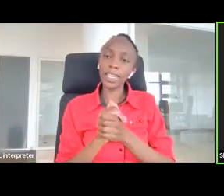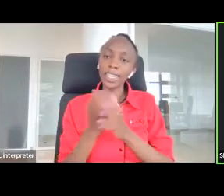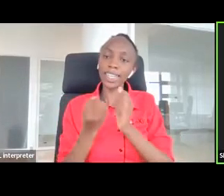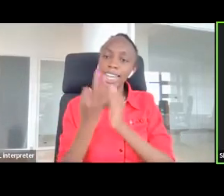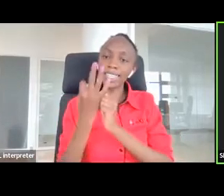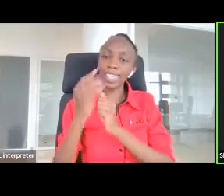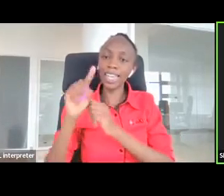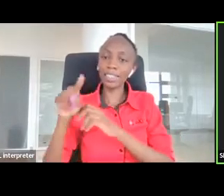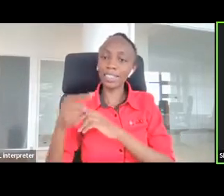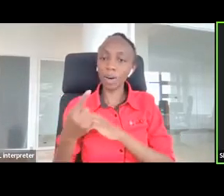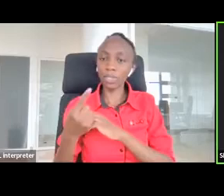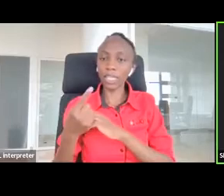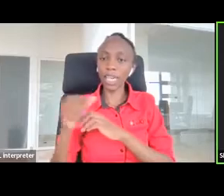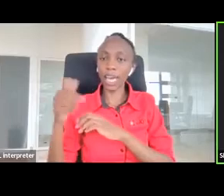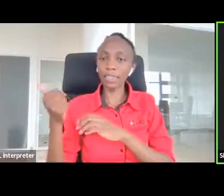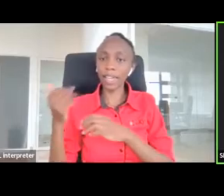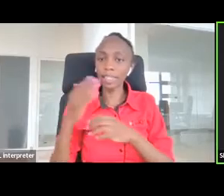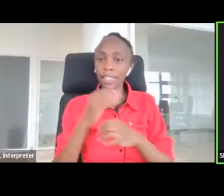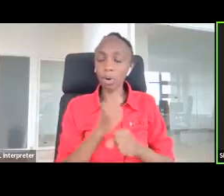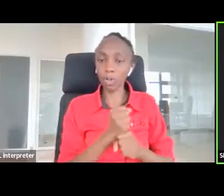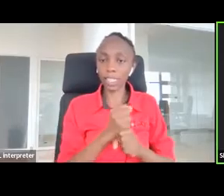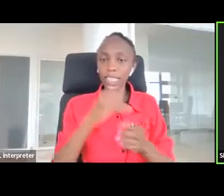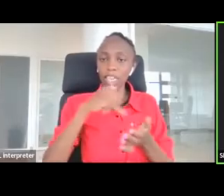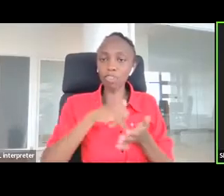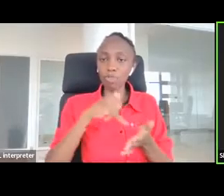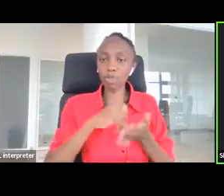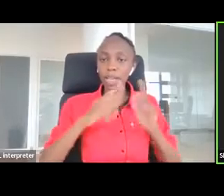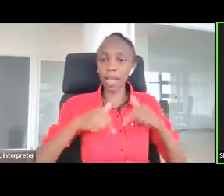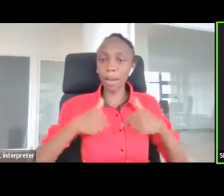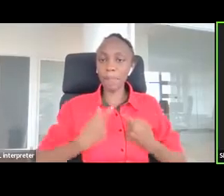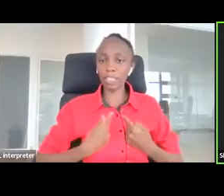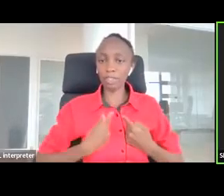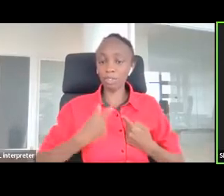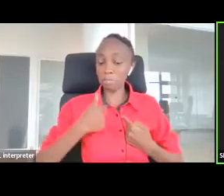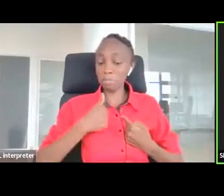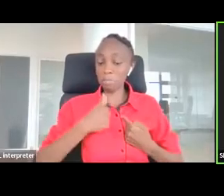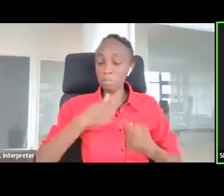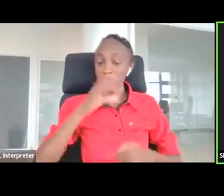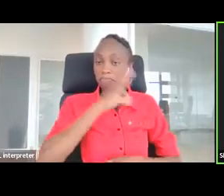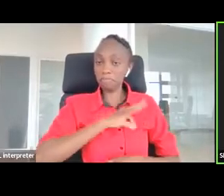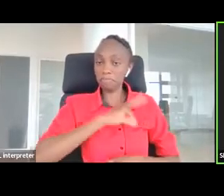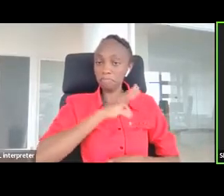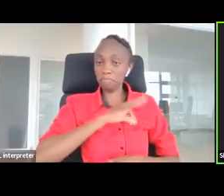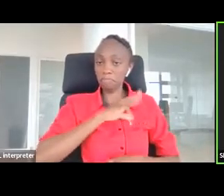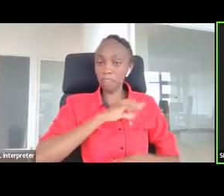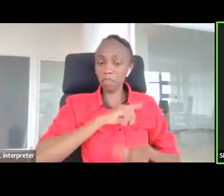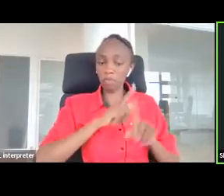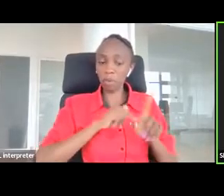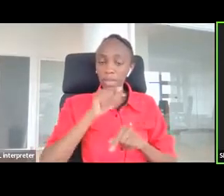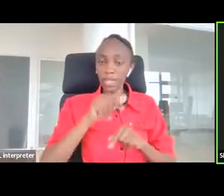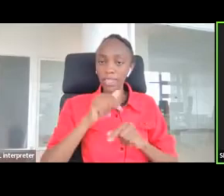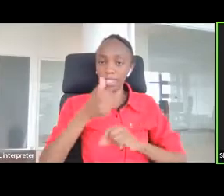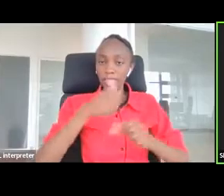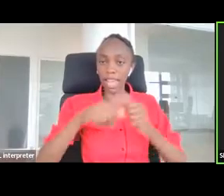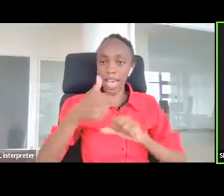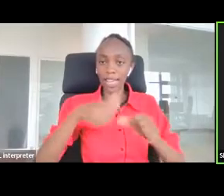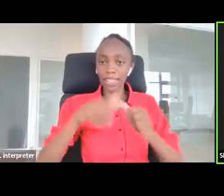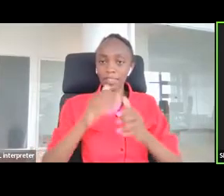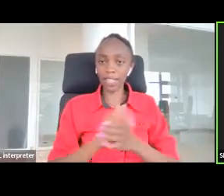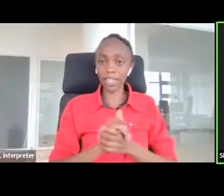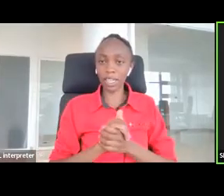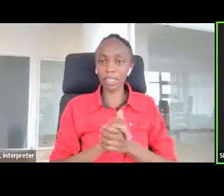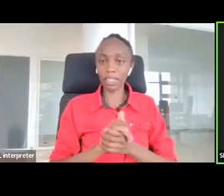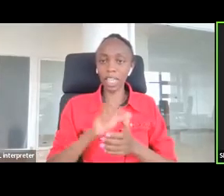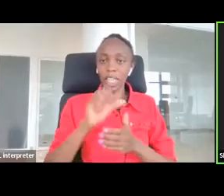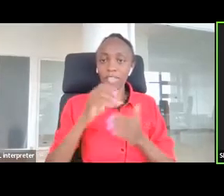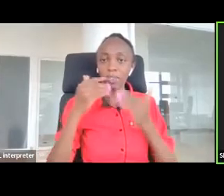13,000 other stakeholders, including myself. I'm a beneficiary of this particular activity. So I want to thank you